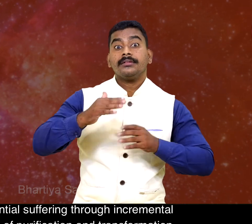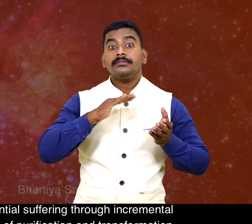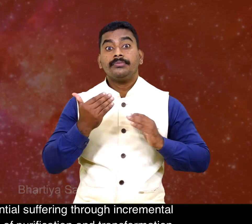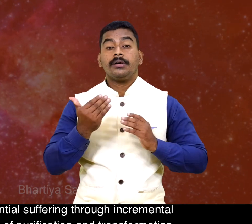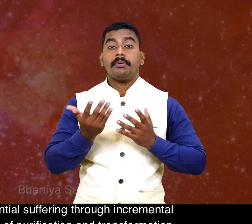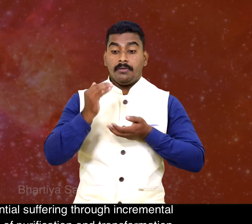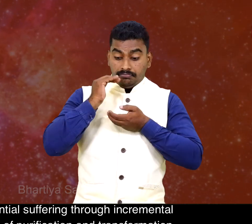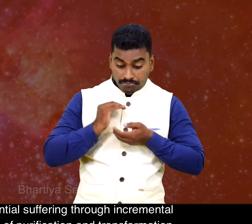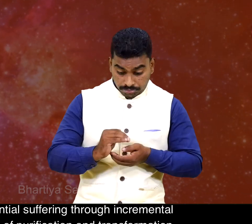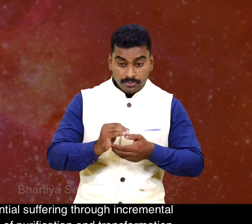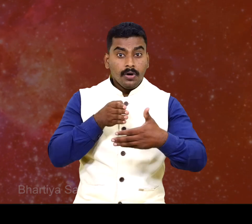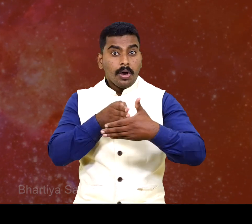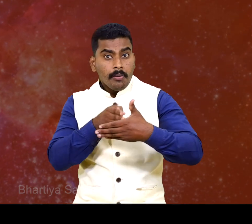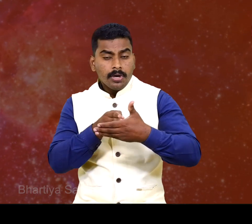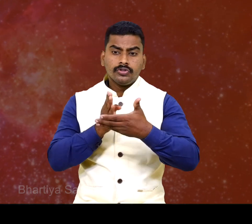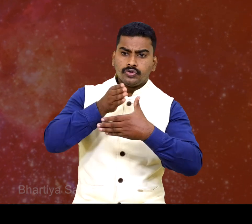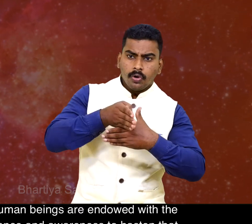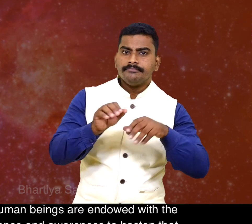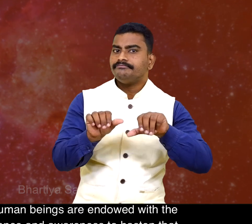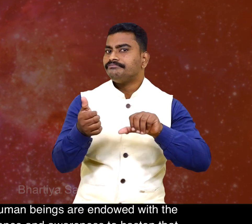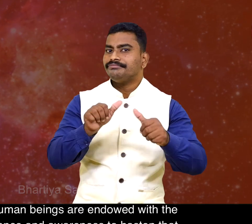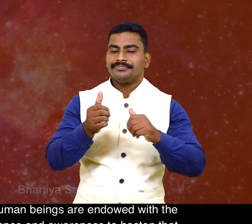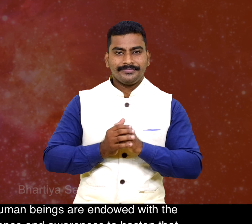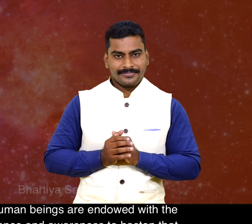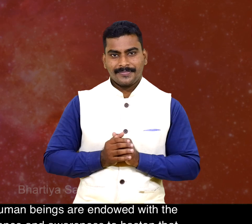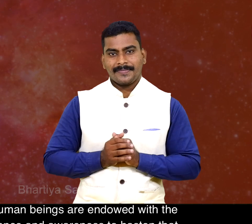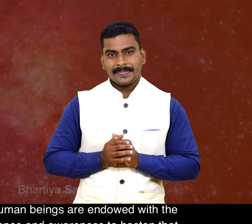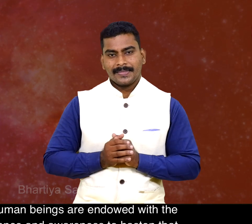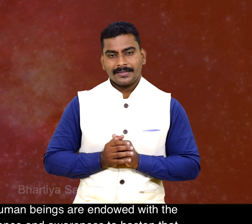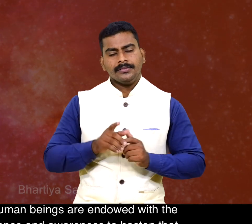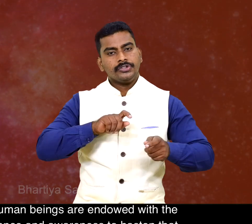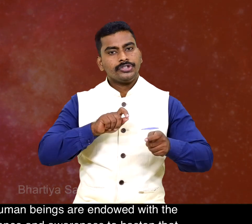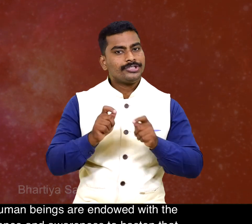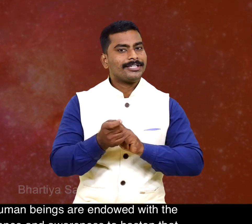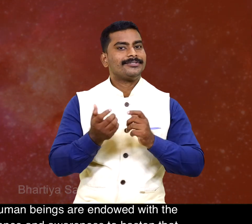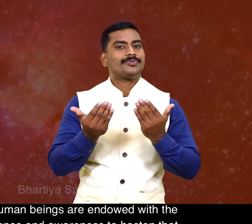purification and transformation. Only human beings are endowed with intelligence and